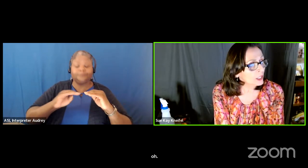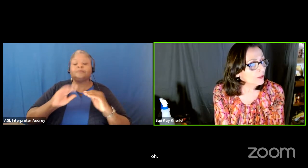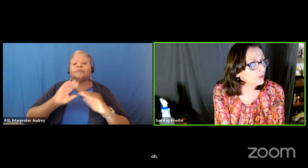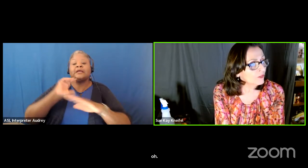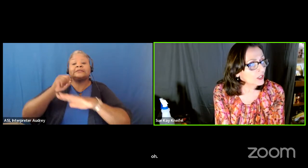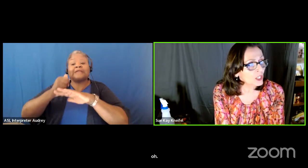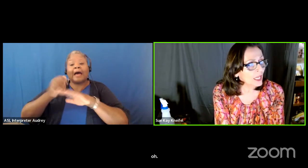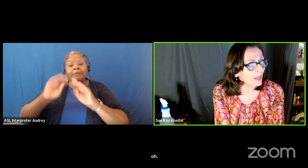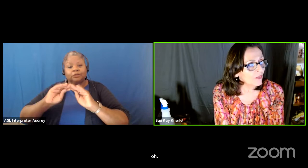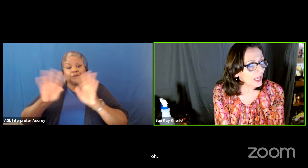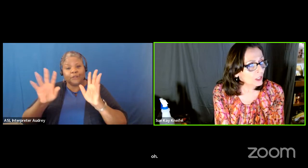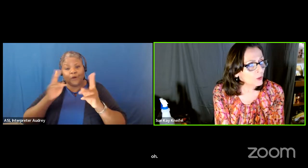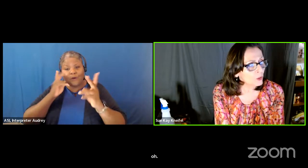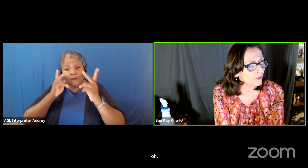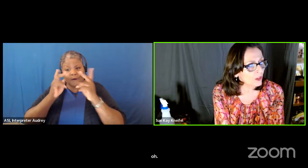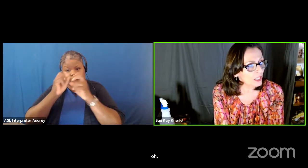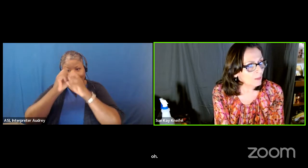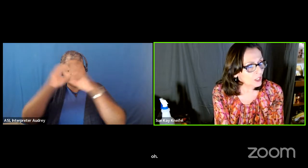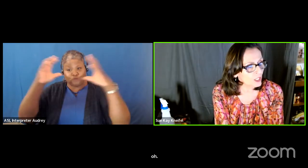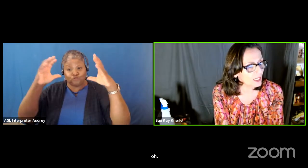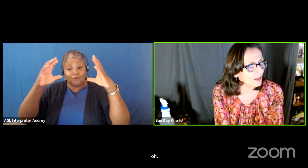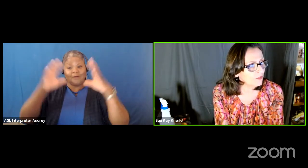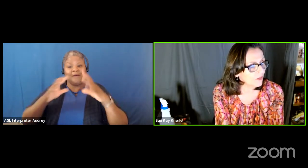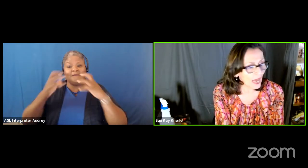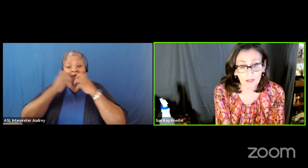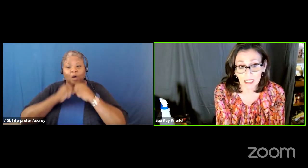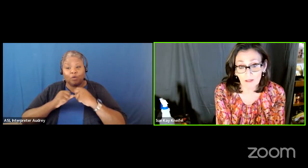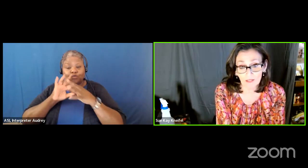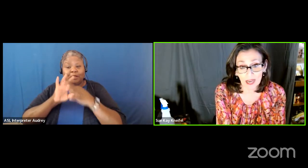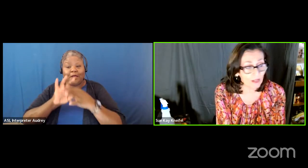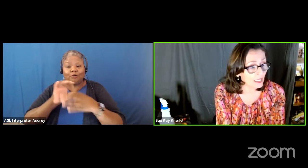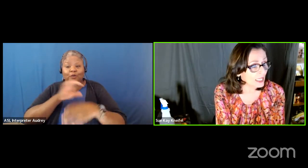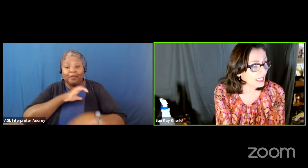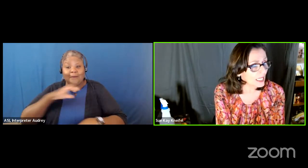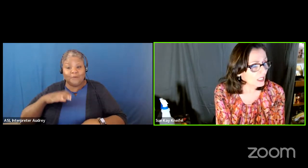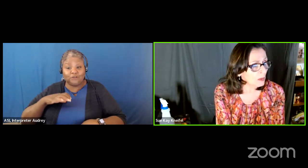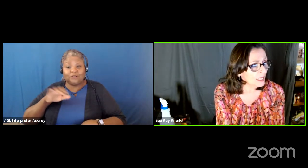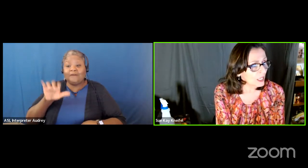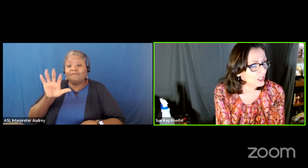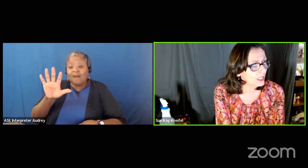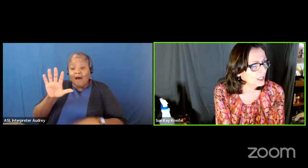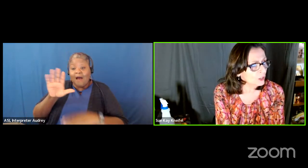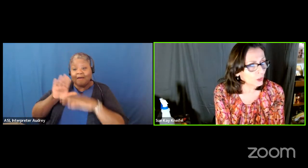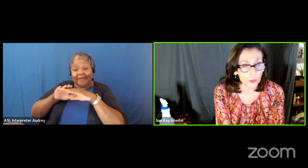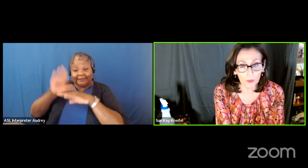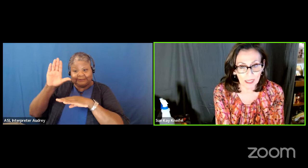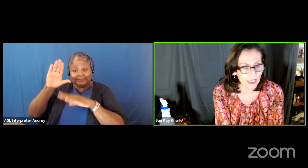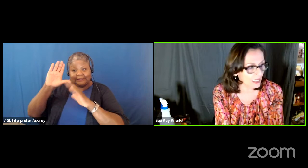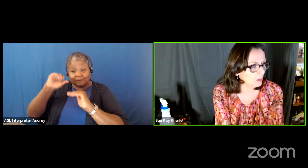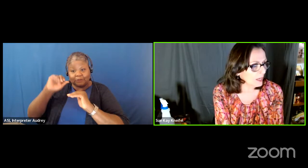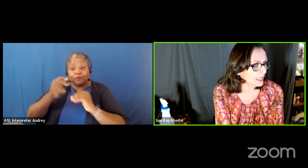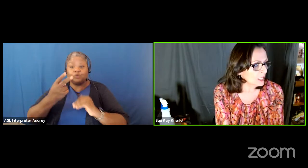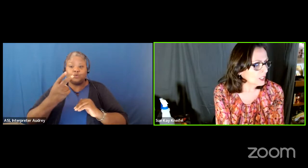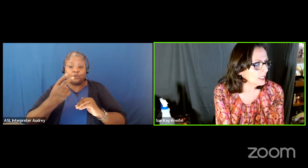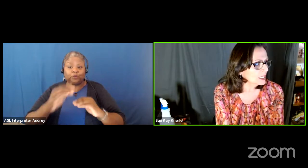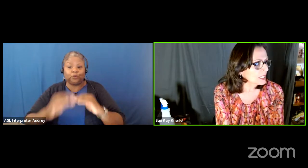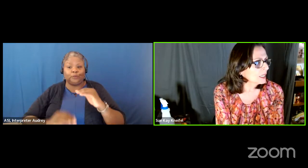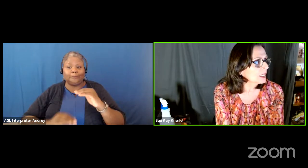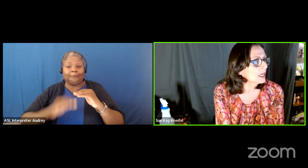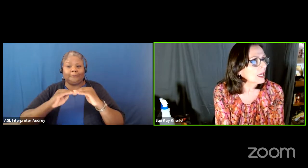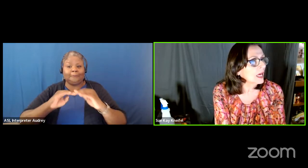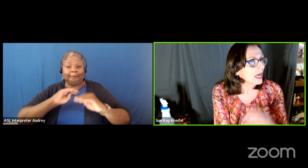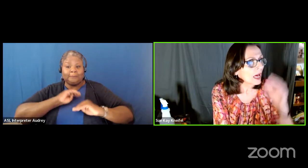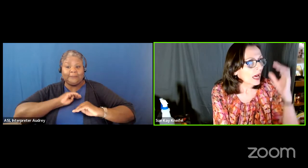Establishes a clear vision and values for the commission. 5 exceeds expectations, 2 meets